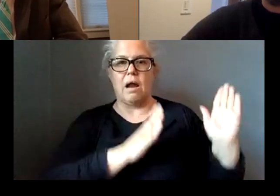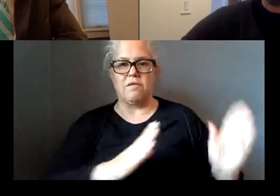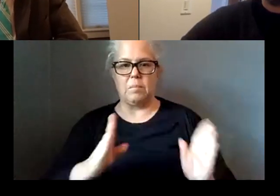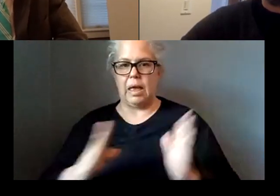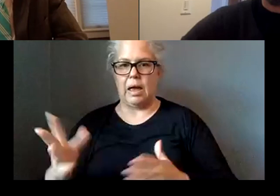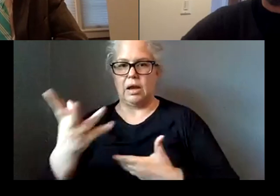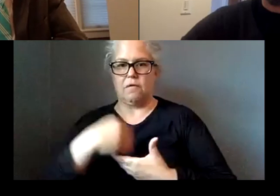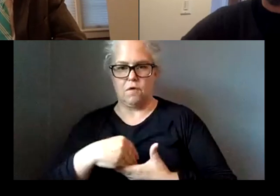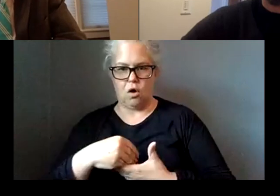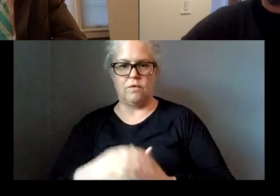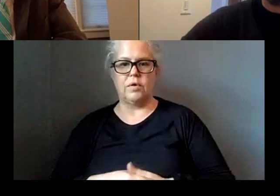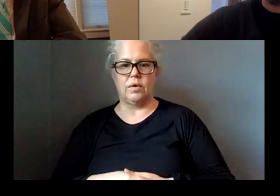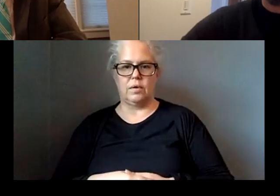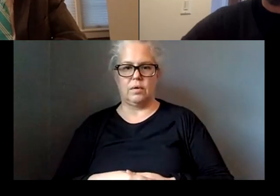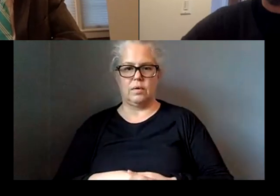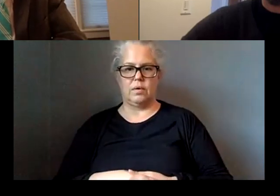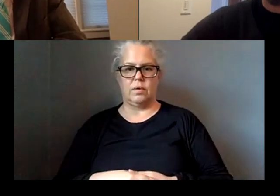involved.